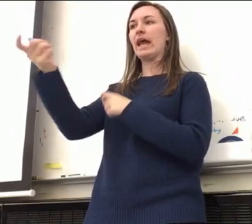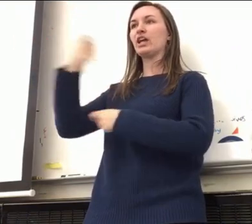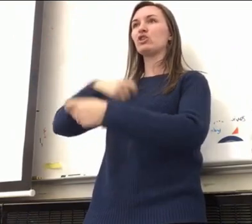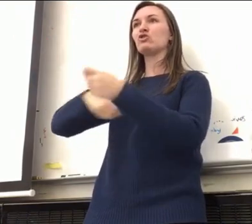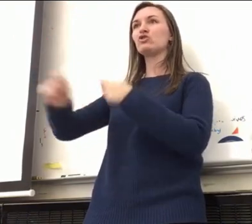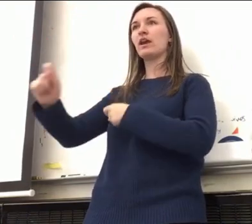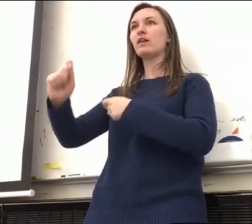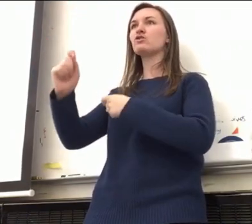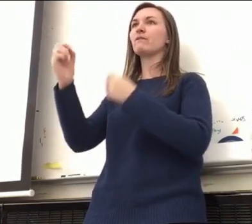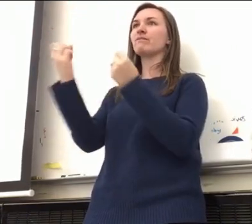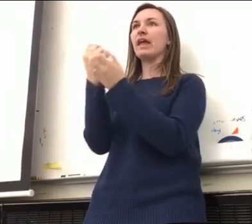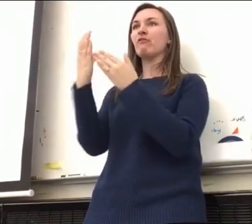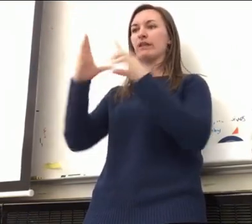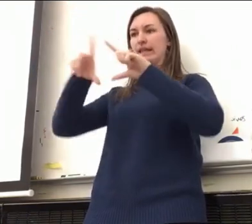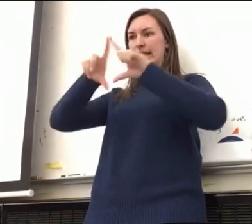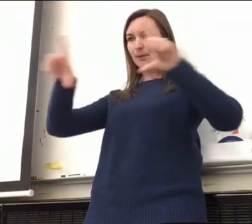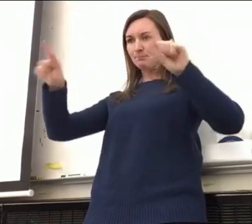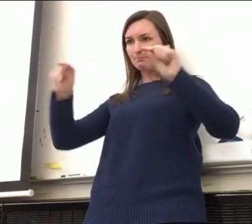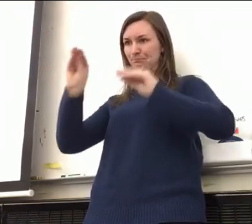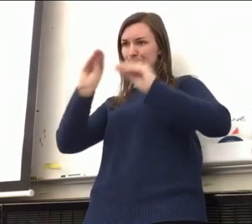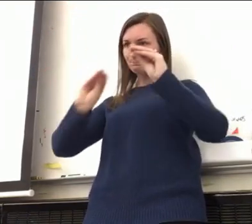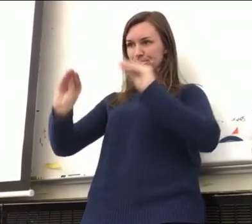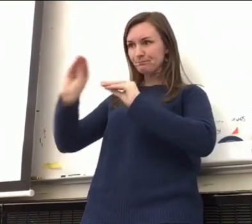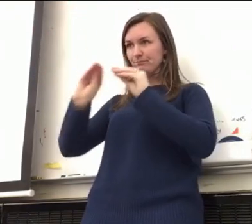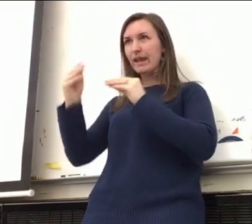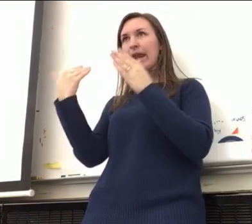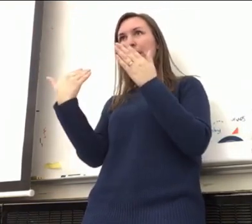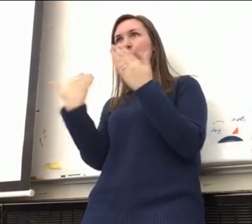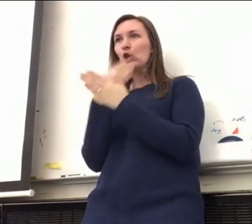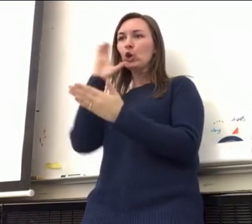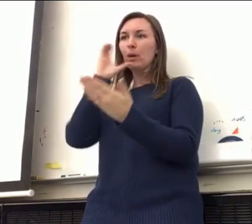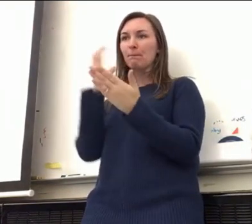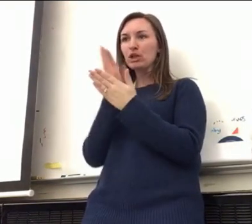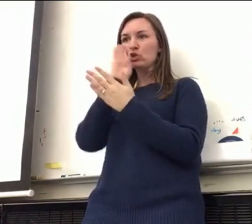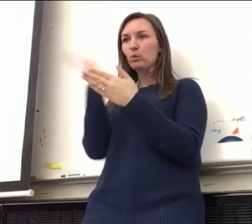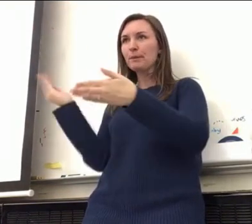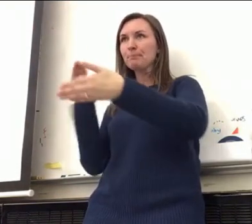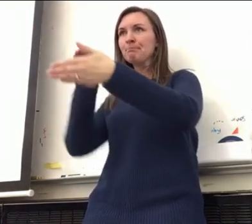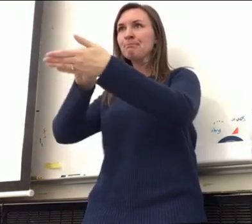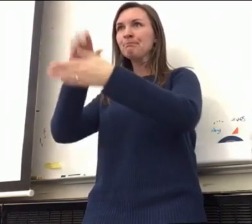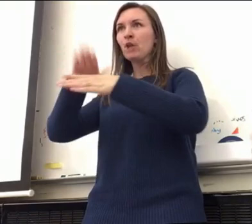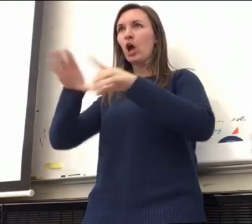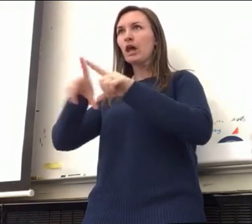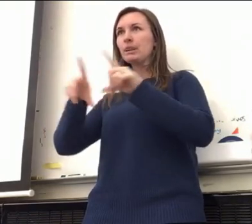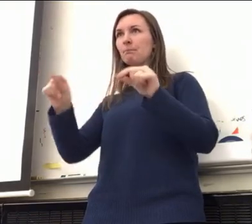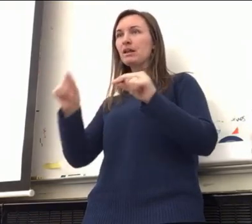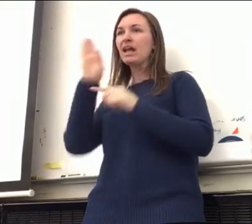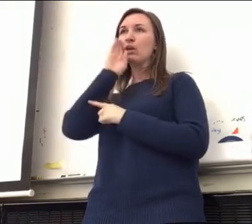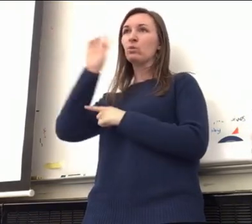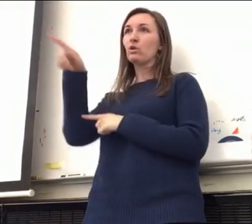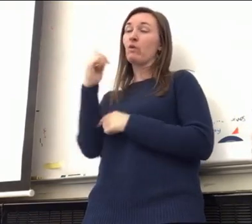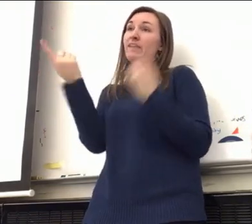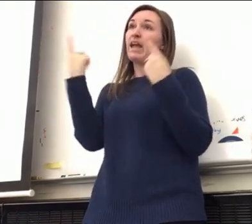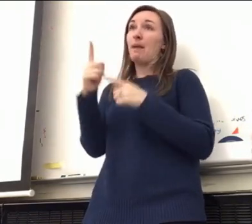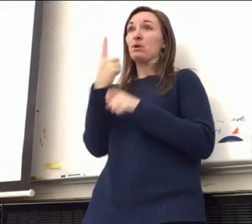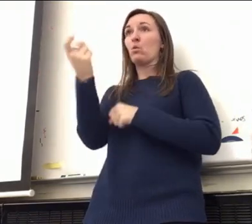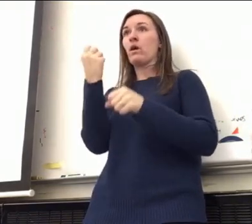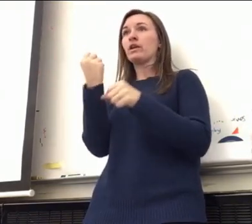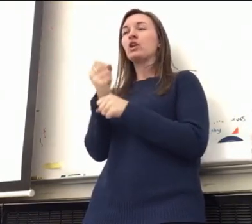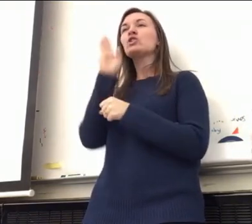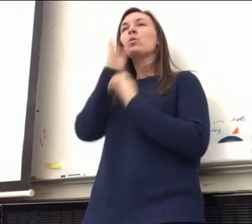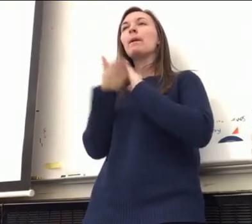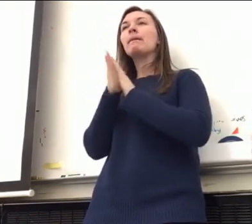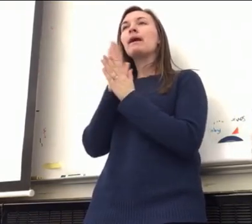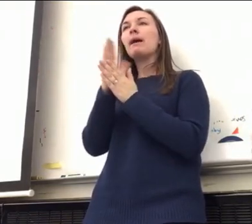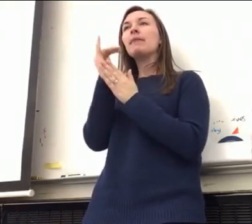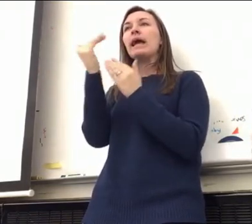format of the bill, and you would have to print a new picture on the bill. The bill would only be in for 1 year, so it would be a limited edition, similar